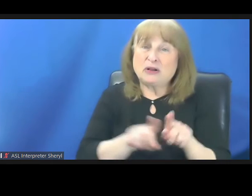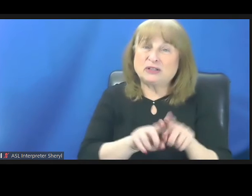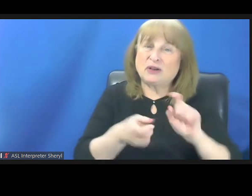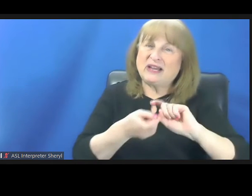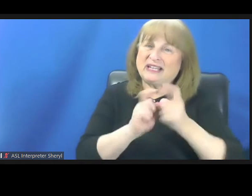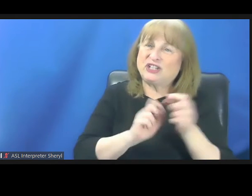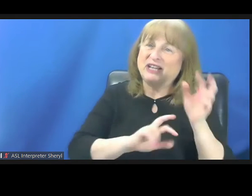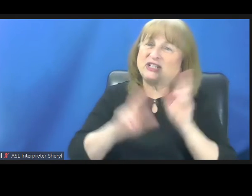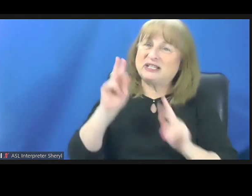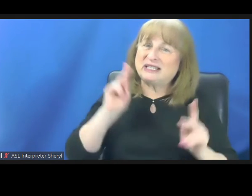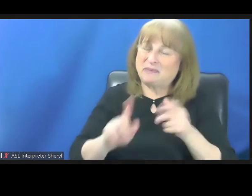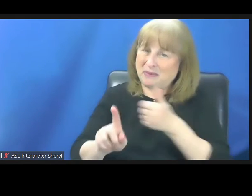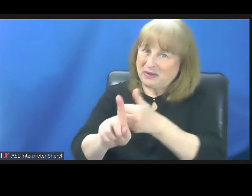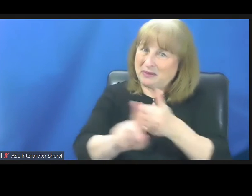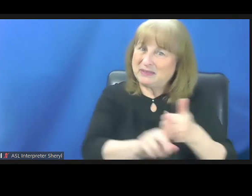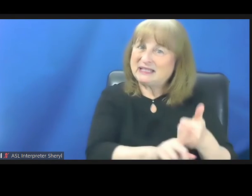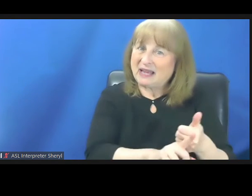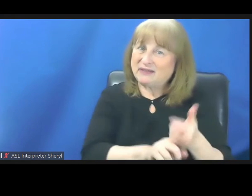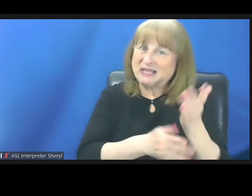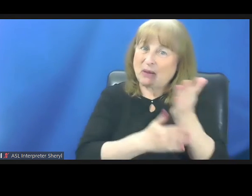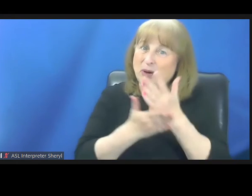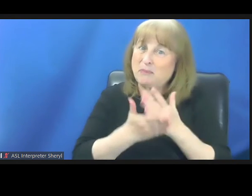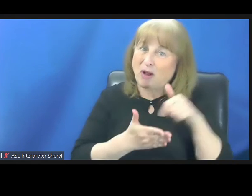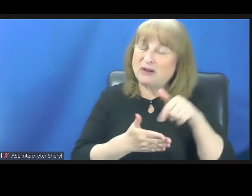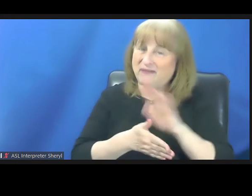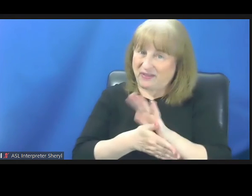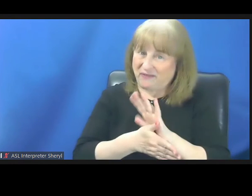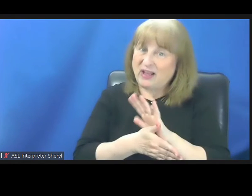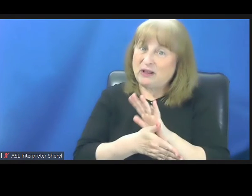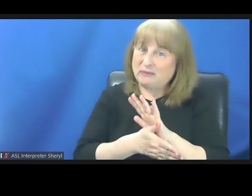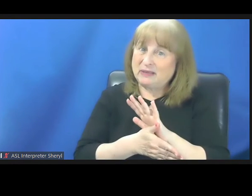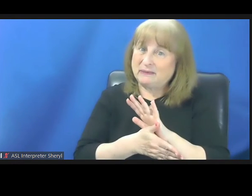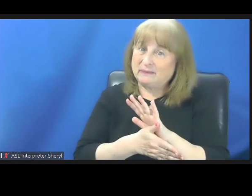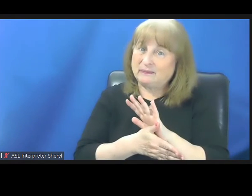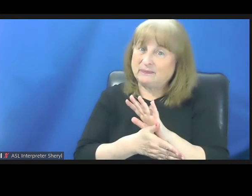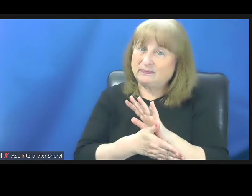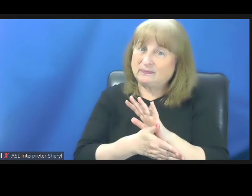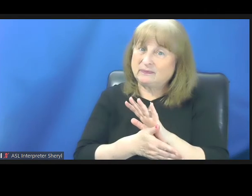changes the people themselves that were part of this film.